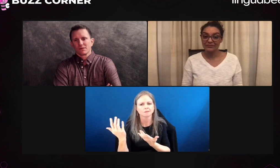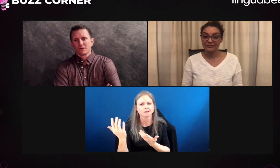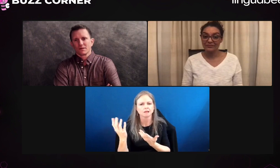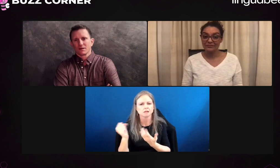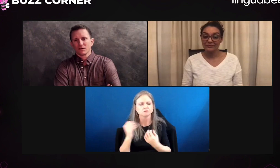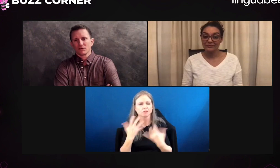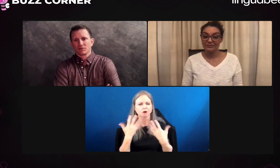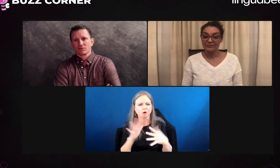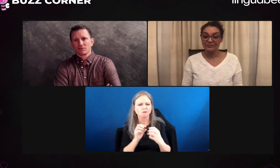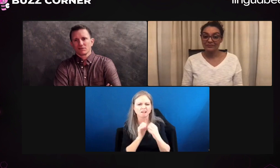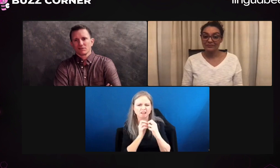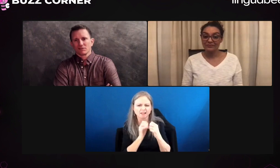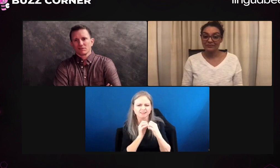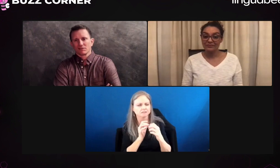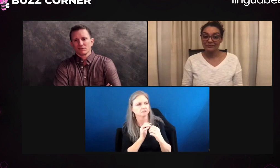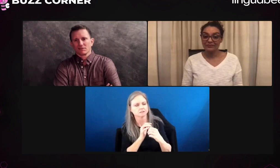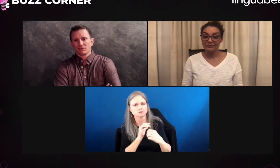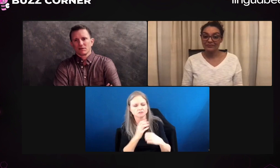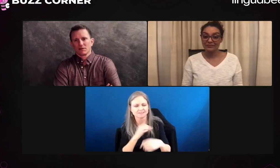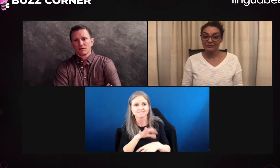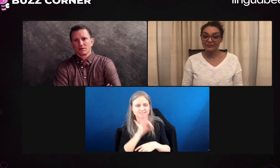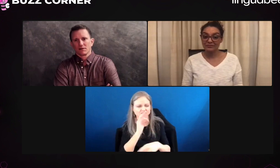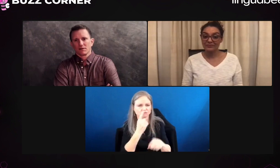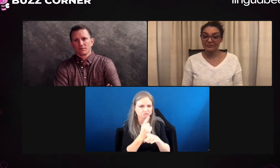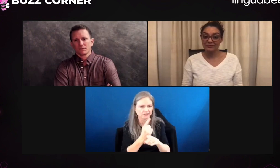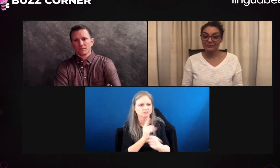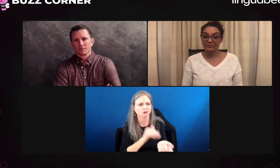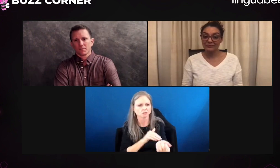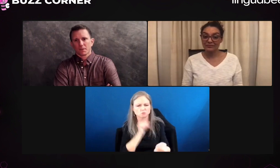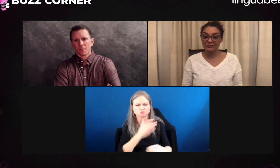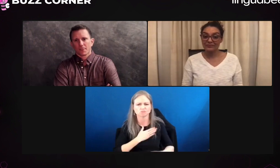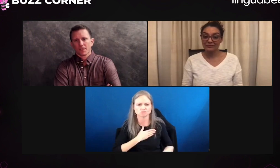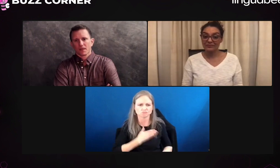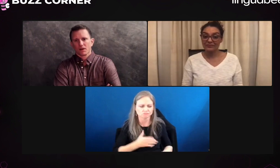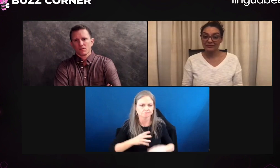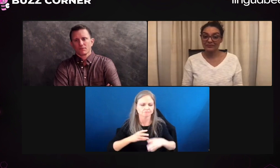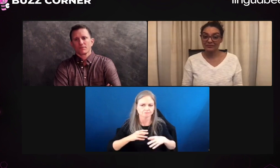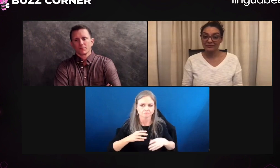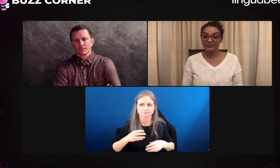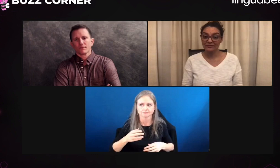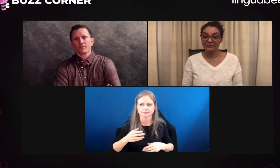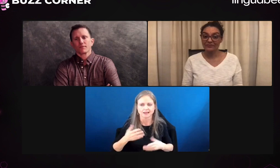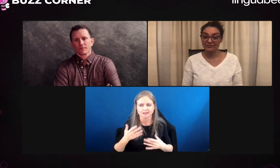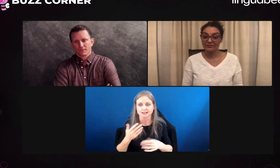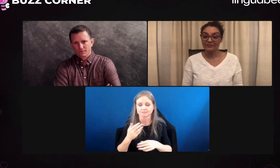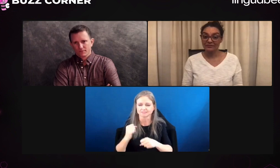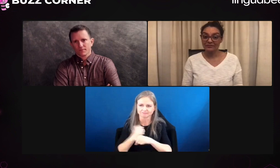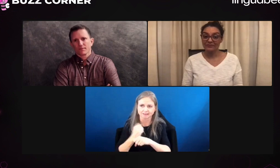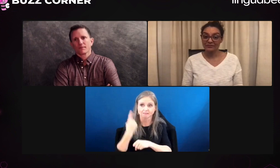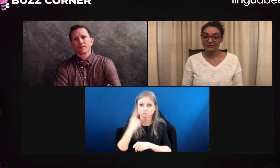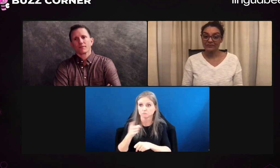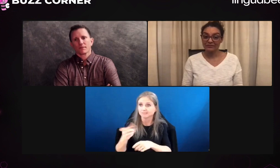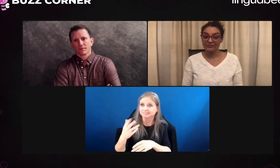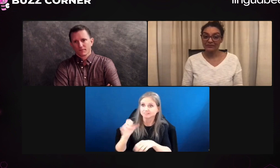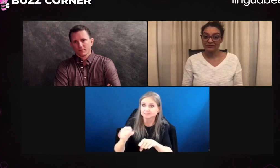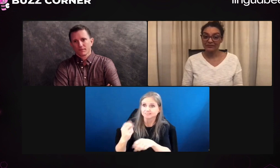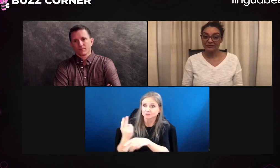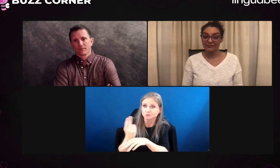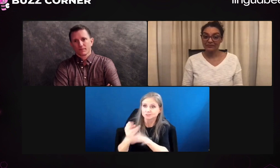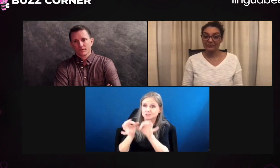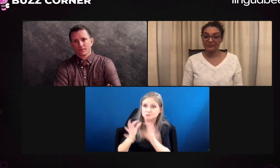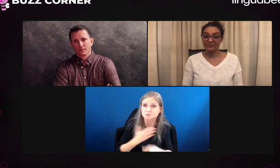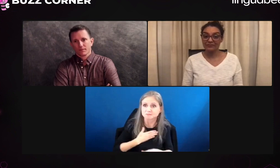and they are on that waiting list, right? They're trying to find a practitioner who will accept that